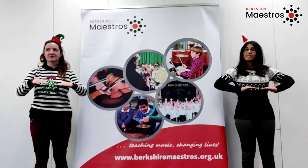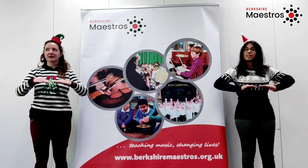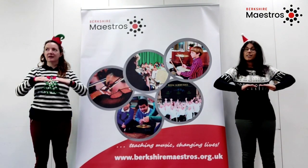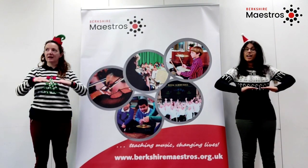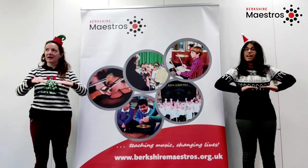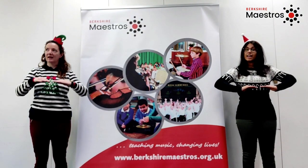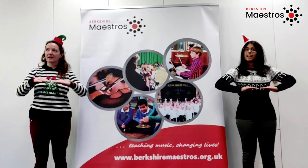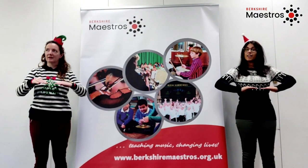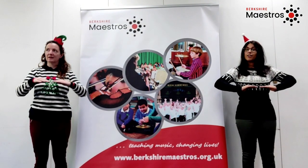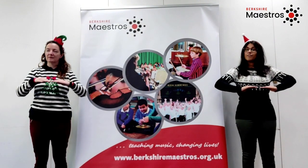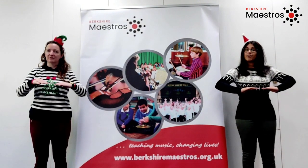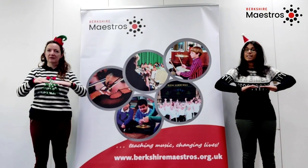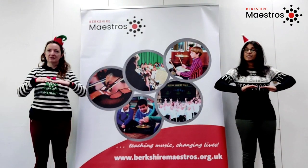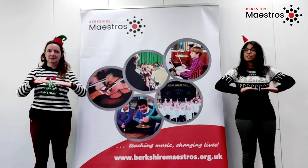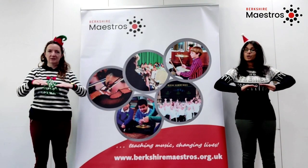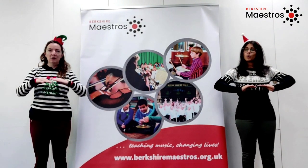Elevator, elevator